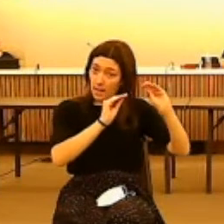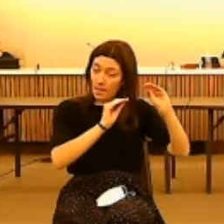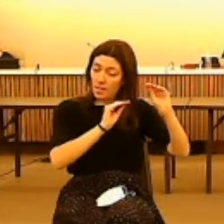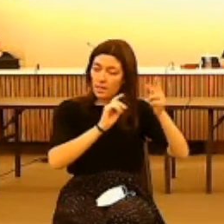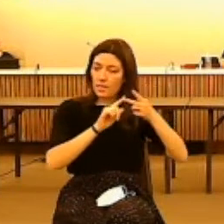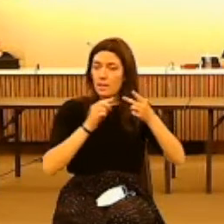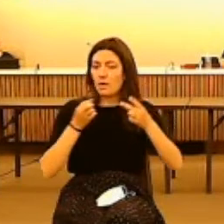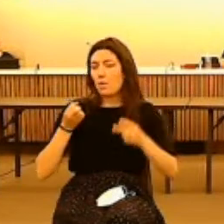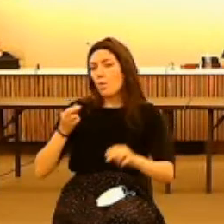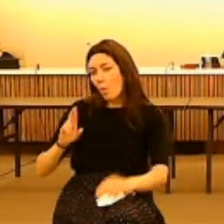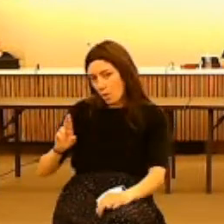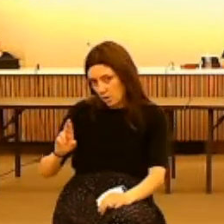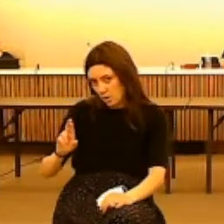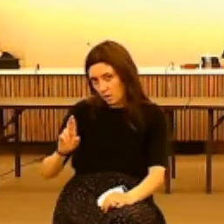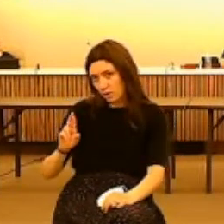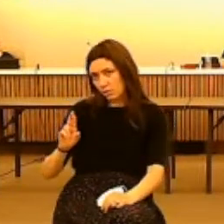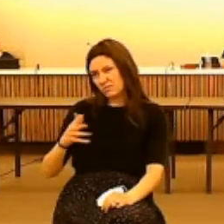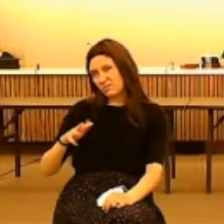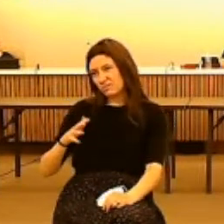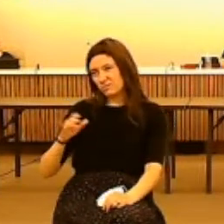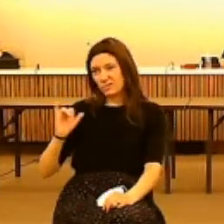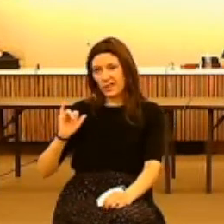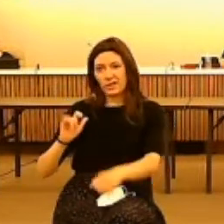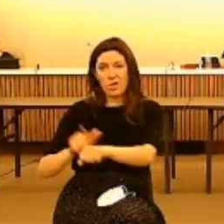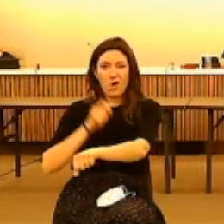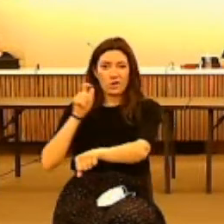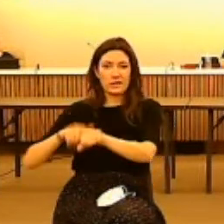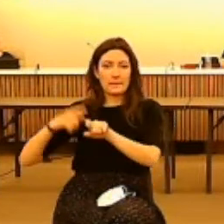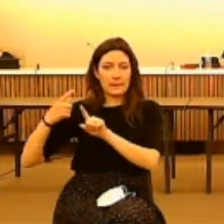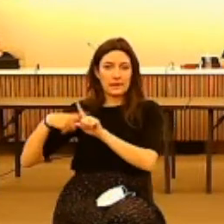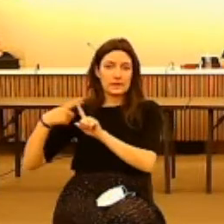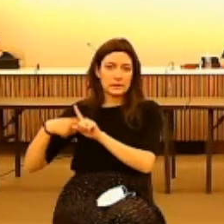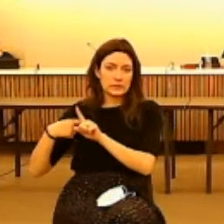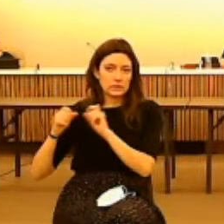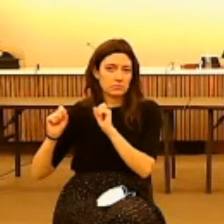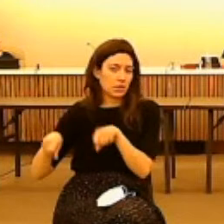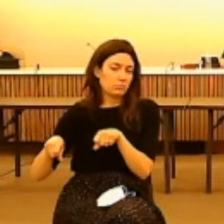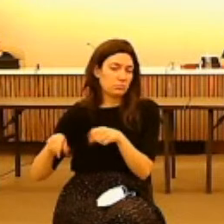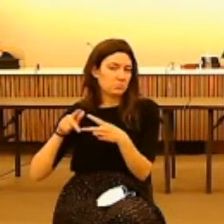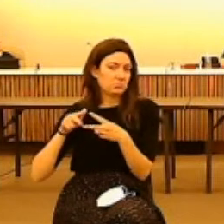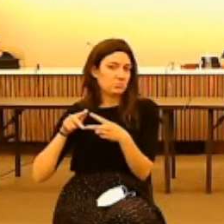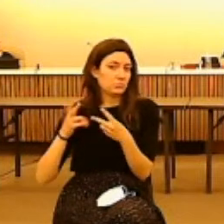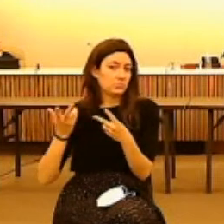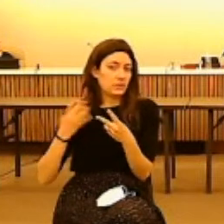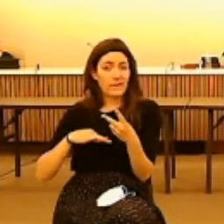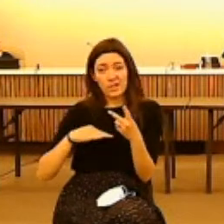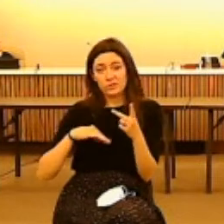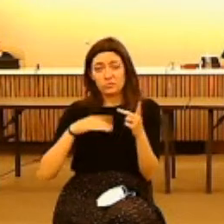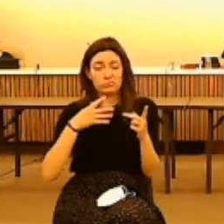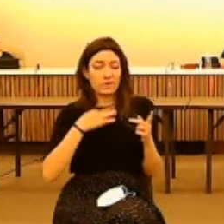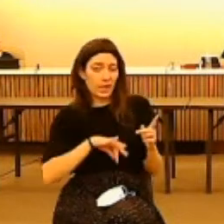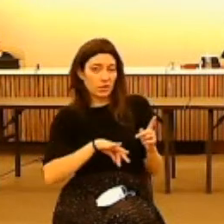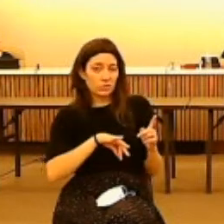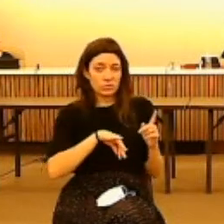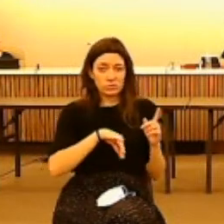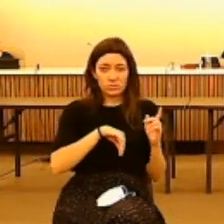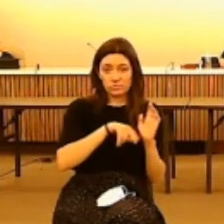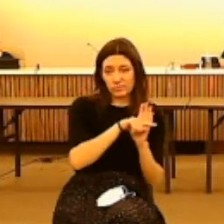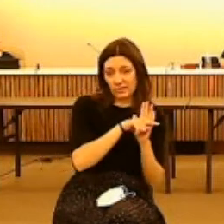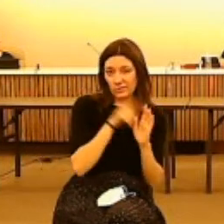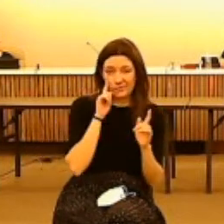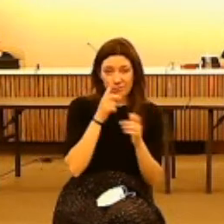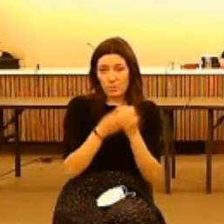as essentially a long-term lease. There are advantages and disadvantages to both. The